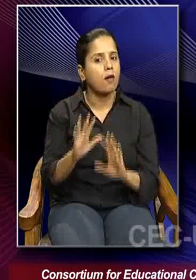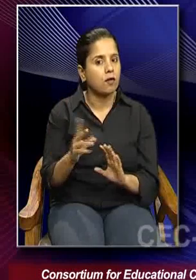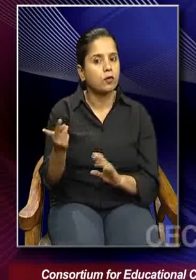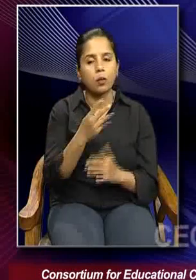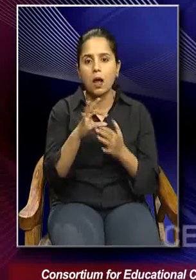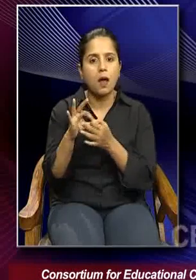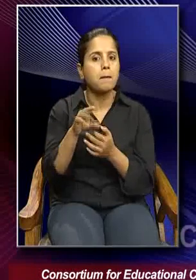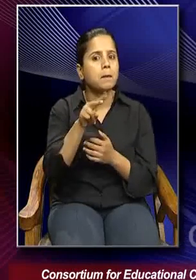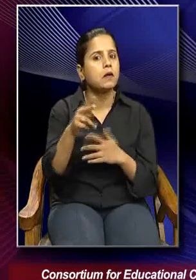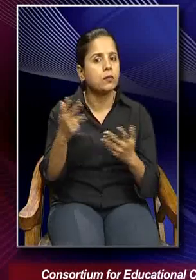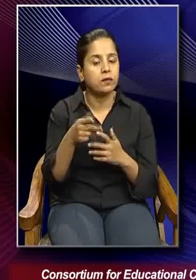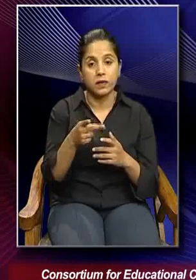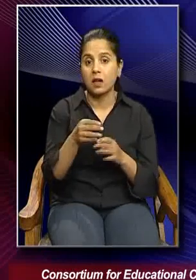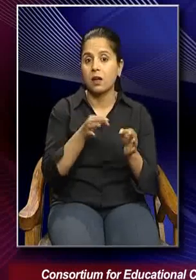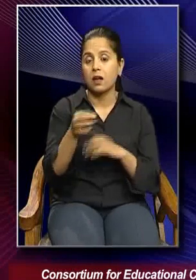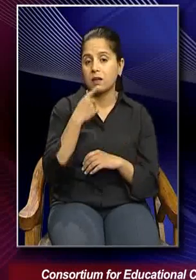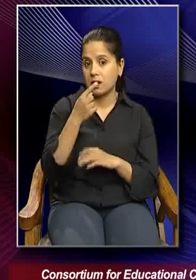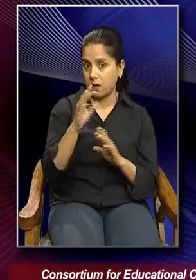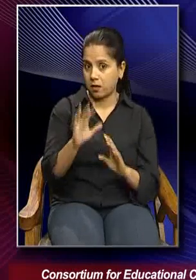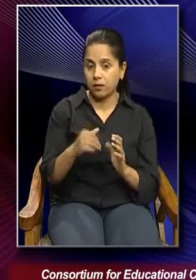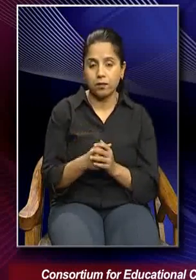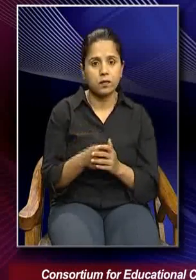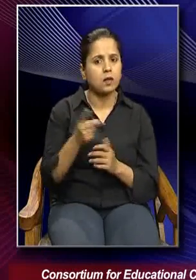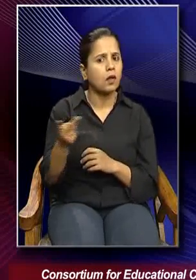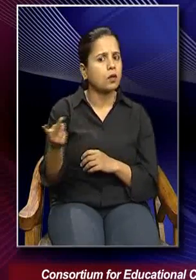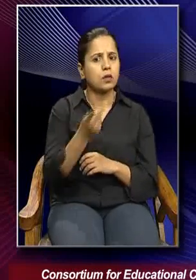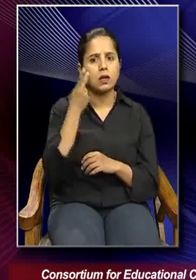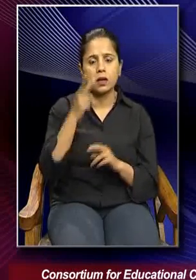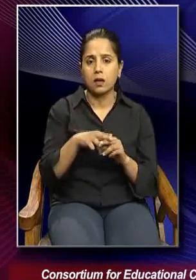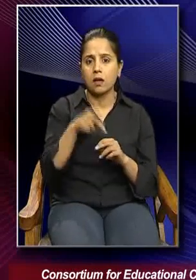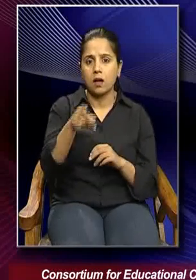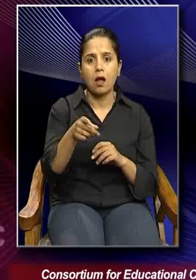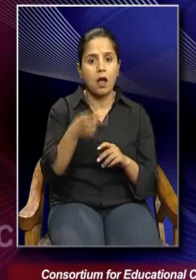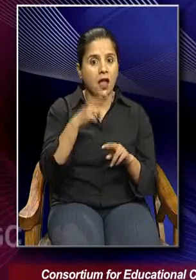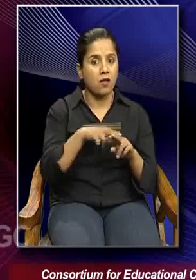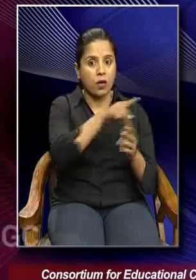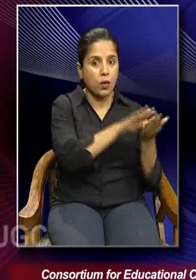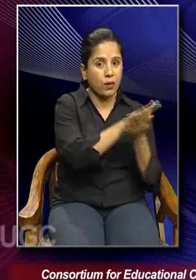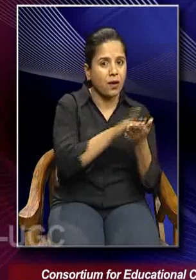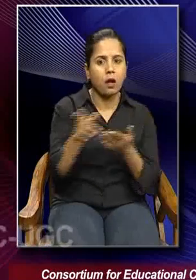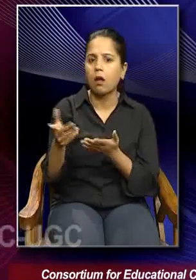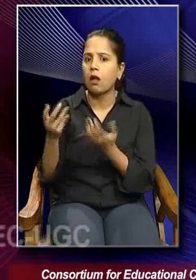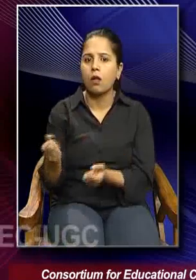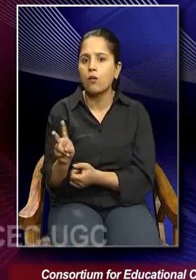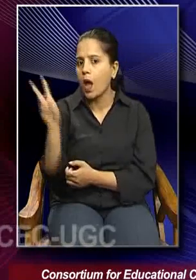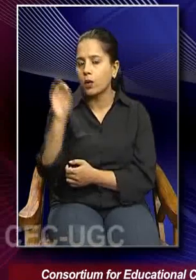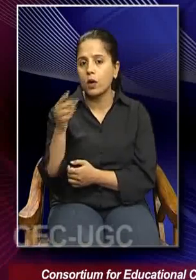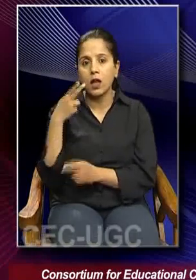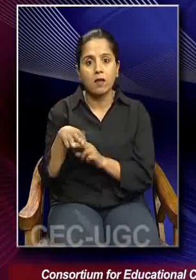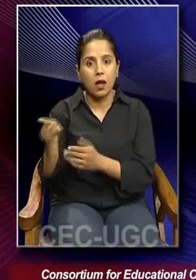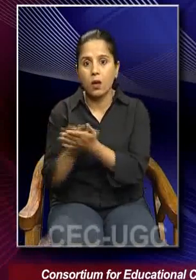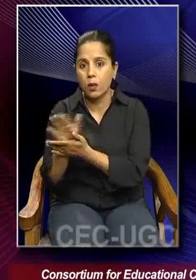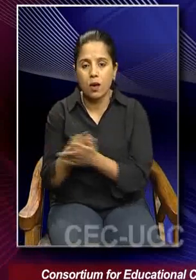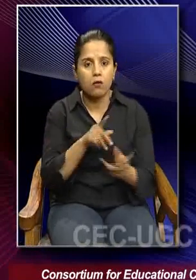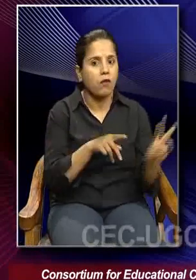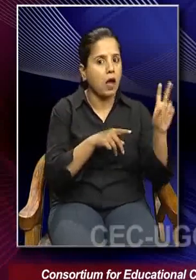And to describe that, they say that they cannot, so to say, exist alone, because in that case, evolution won't